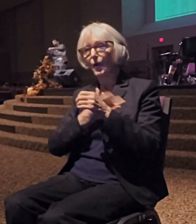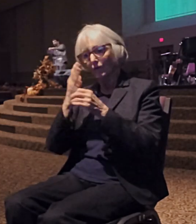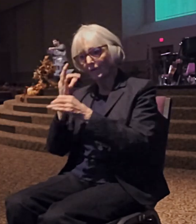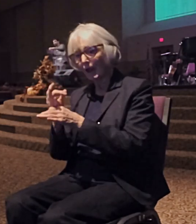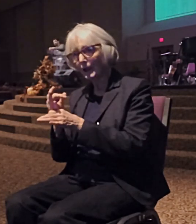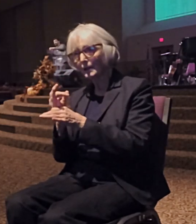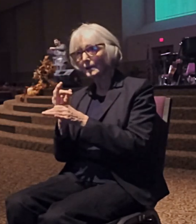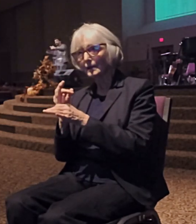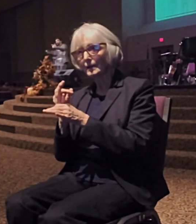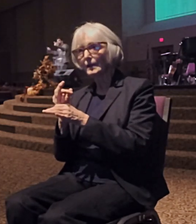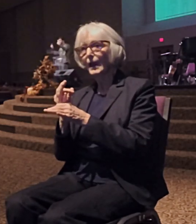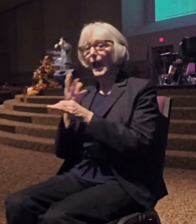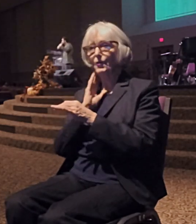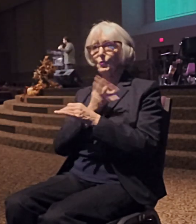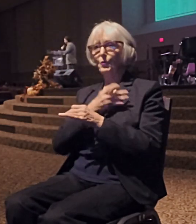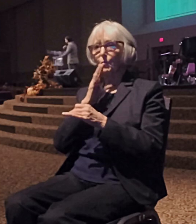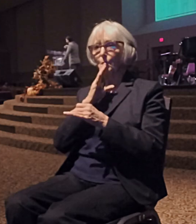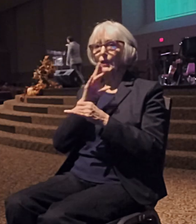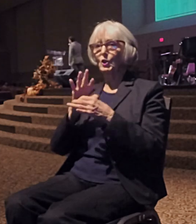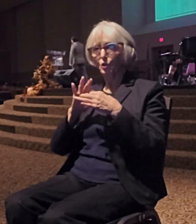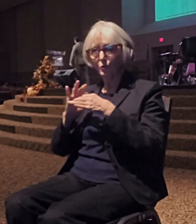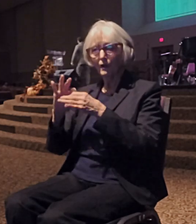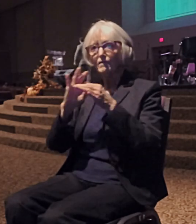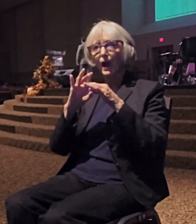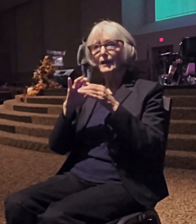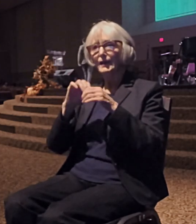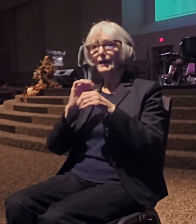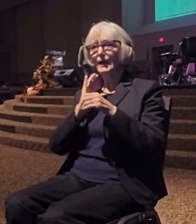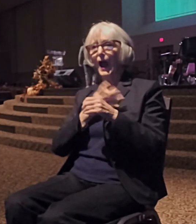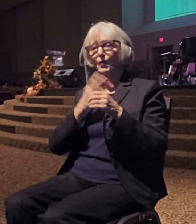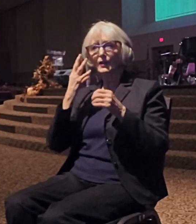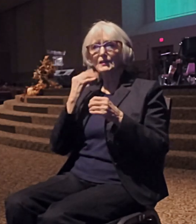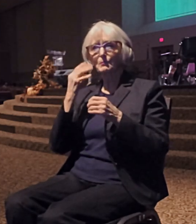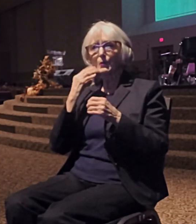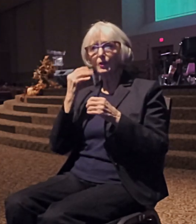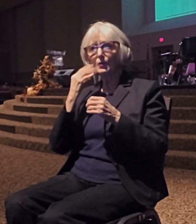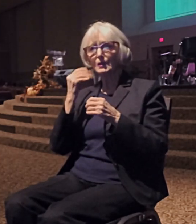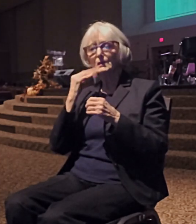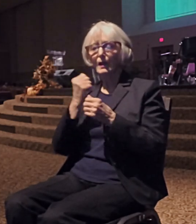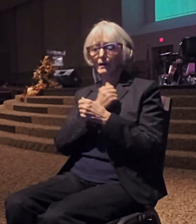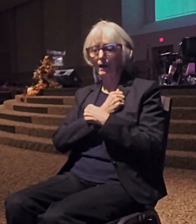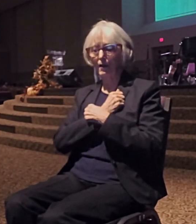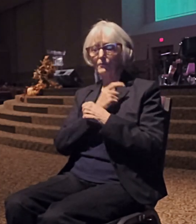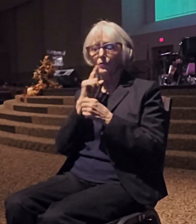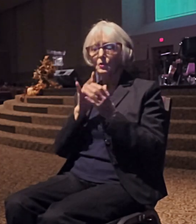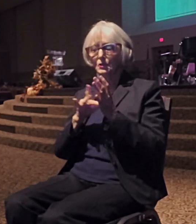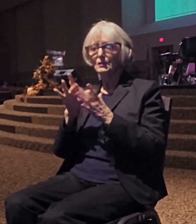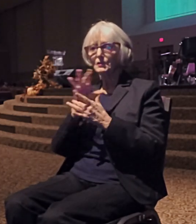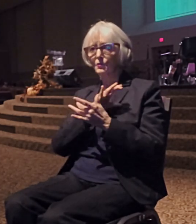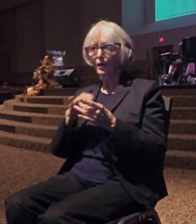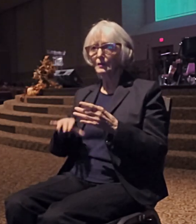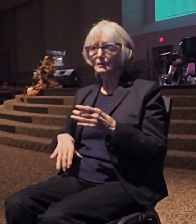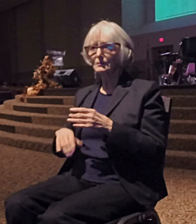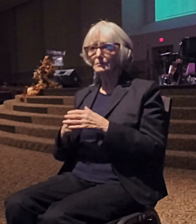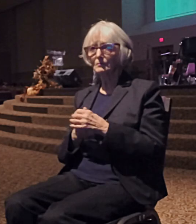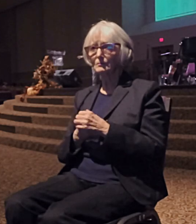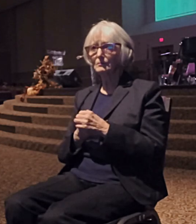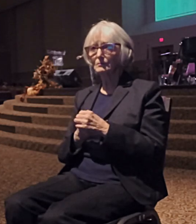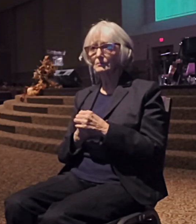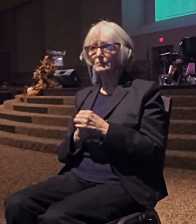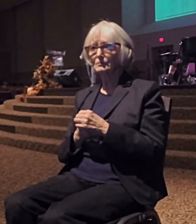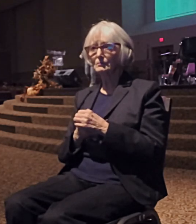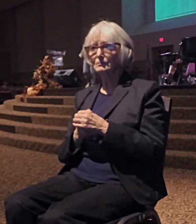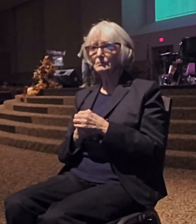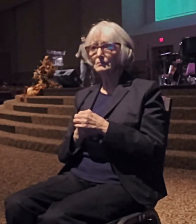faith, and we would be unified in our experience of and love for Jesus Christ.